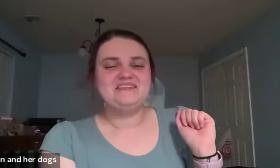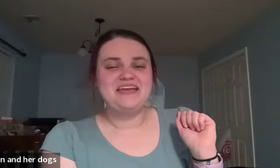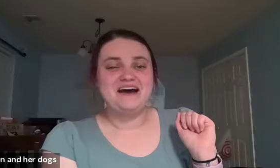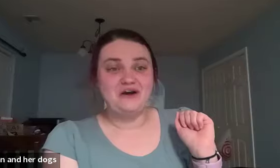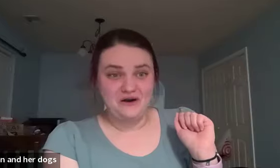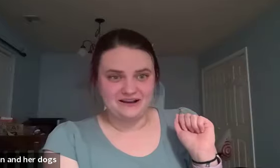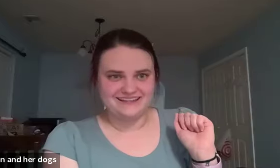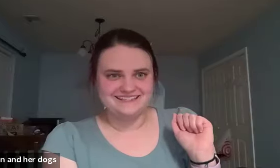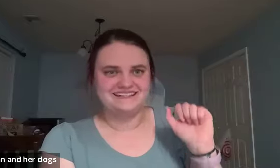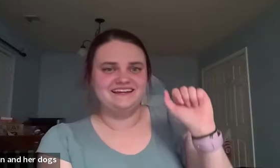Then we have August,